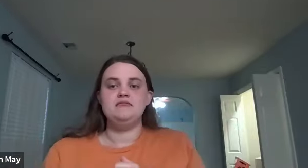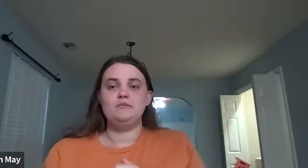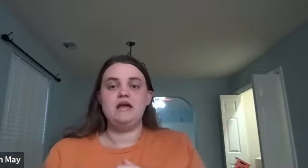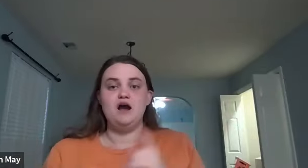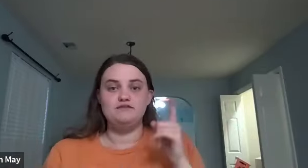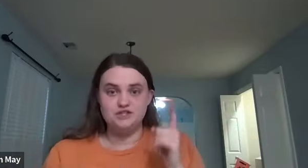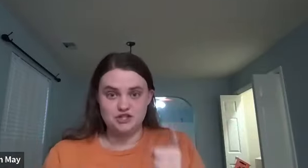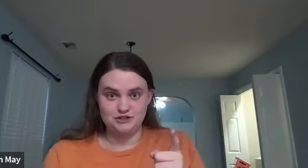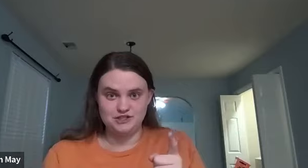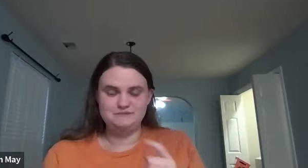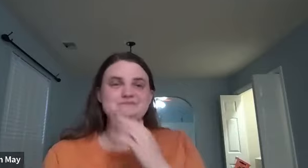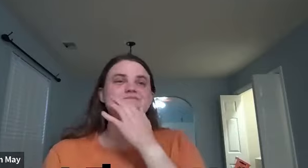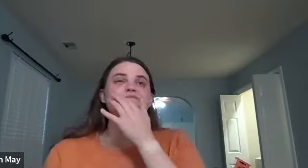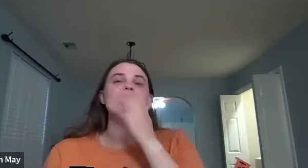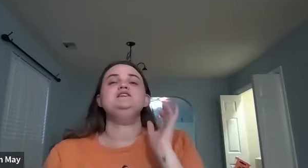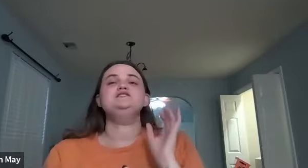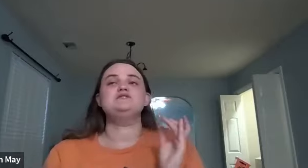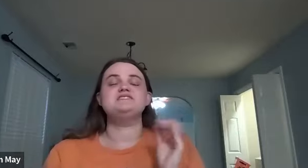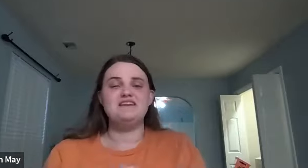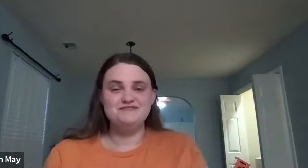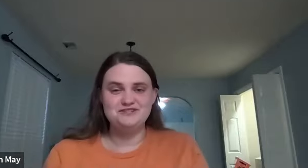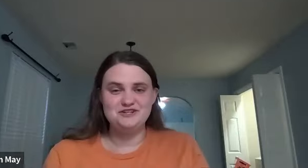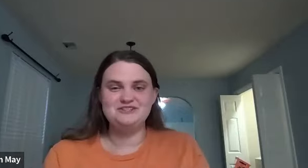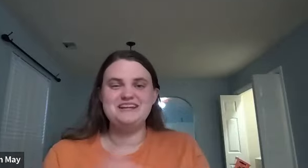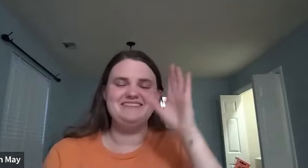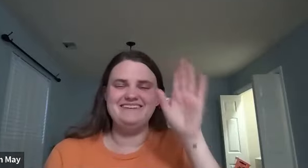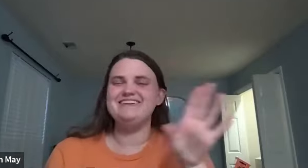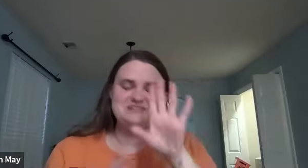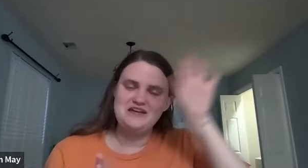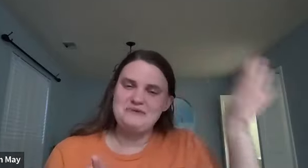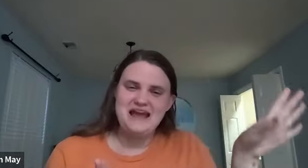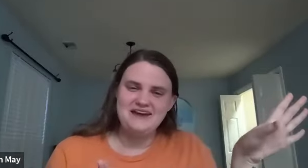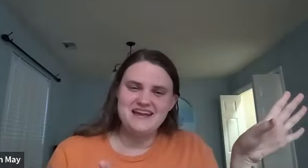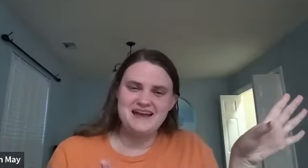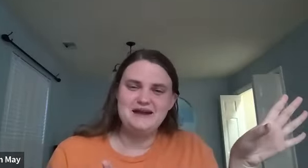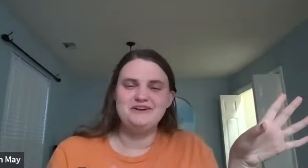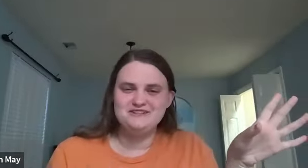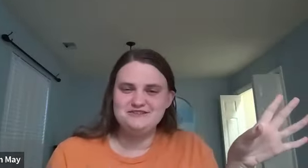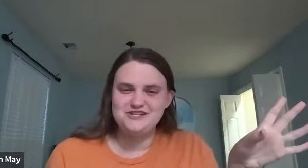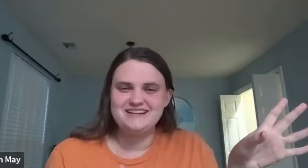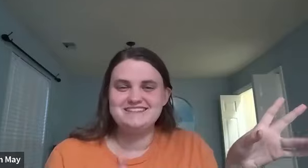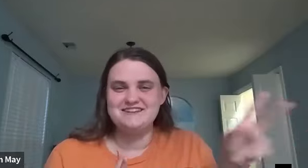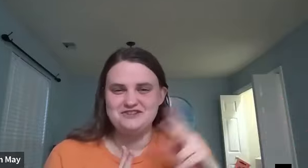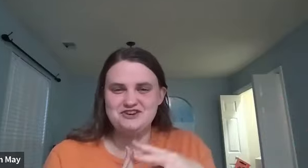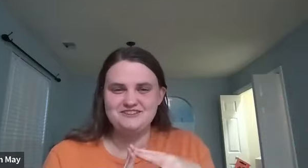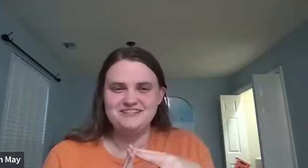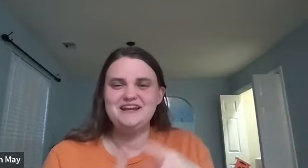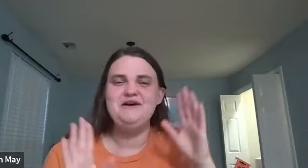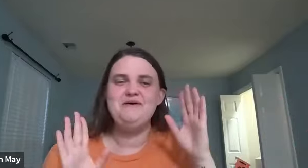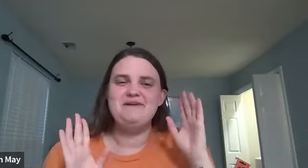Then we have church. So the sign for church, and there's another one I have to add. I'm going to also show you guys the sign for chocolate. When I